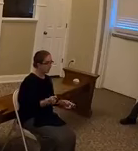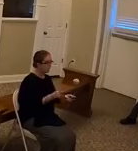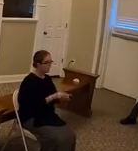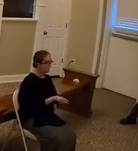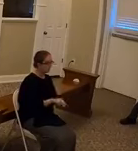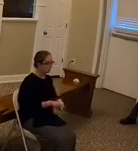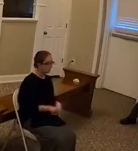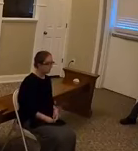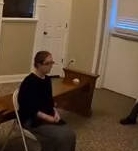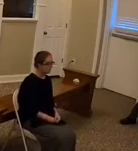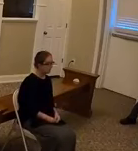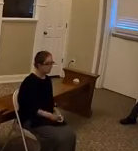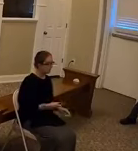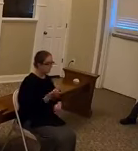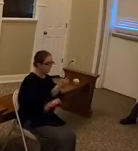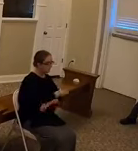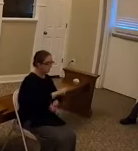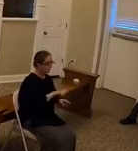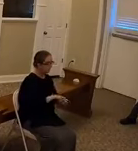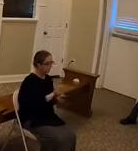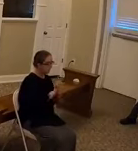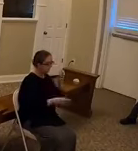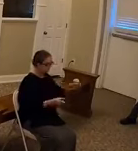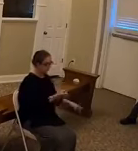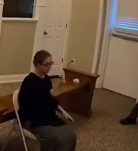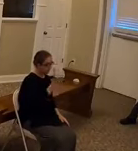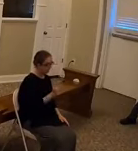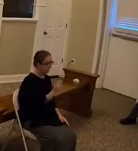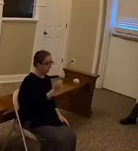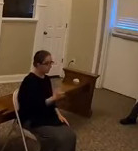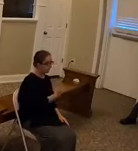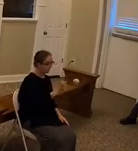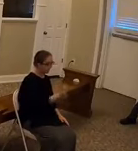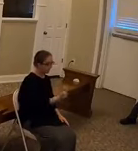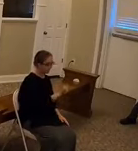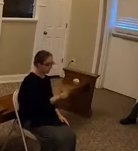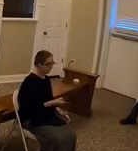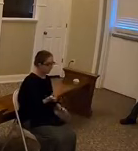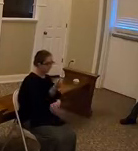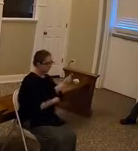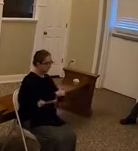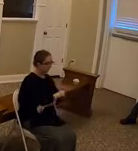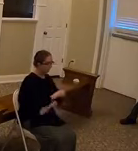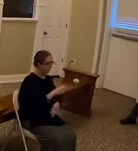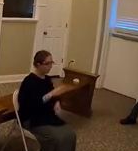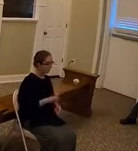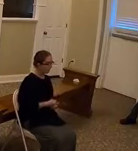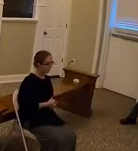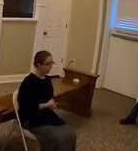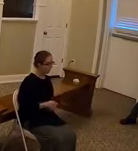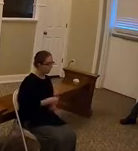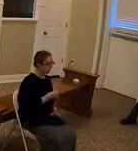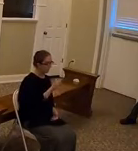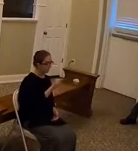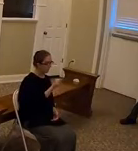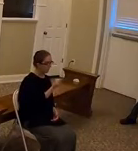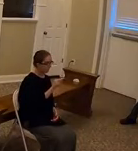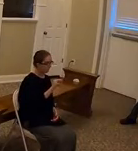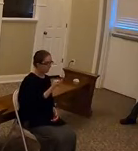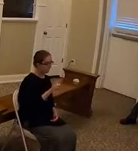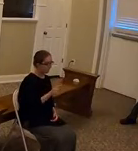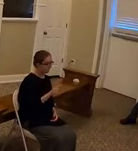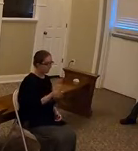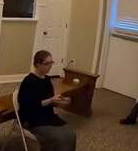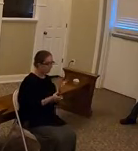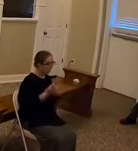old. Every day the same people came by. Every day he was taunted by those that